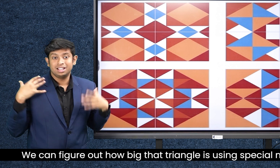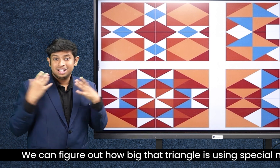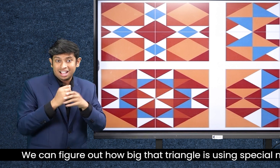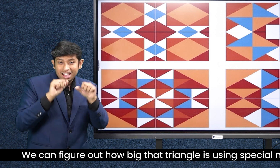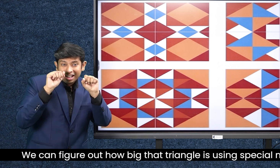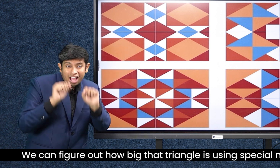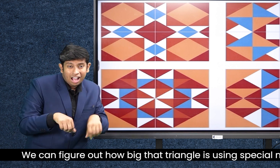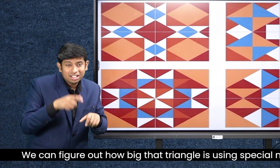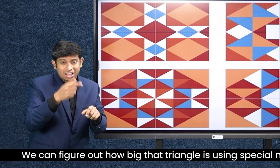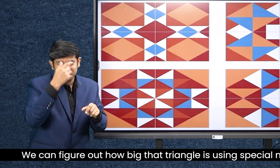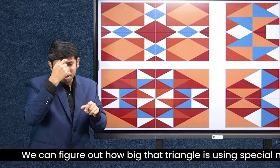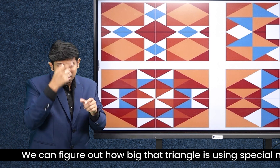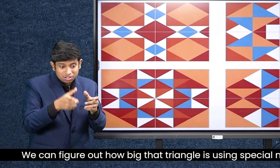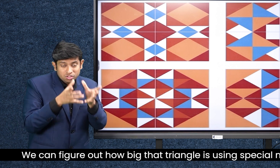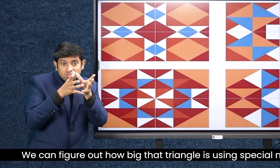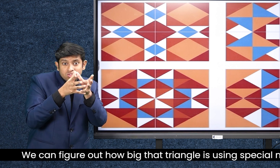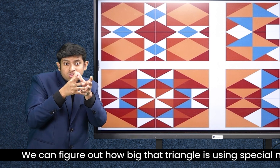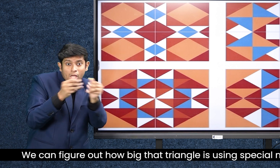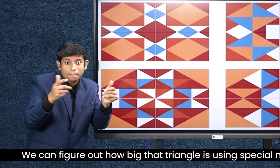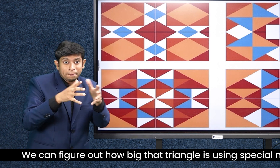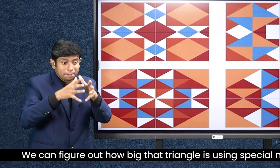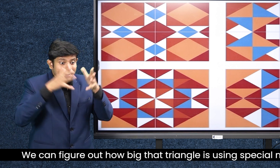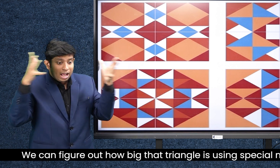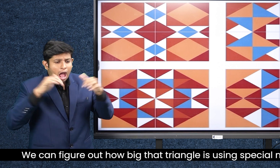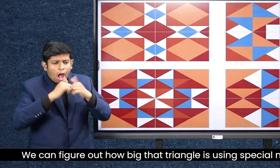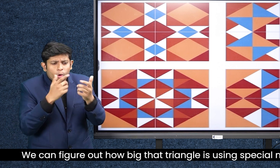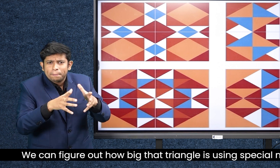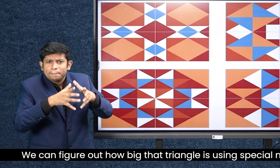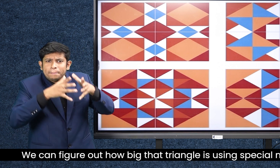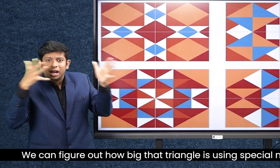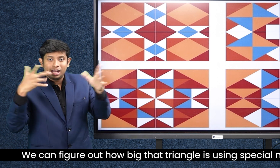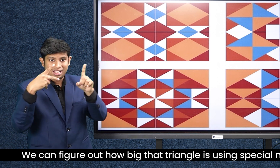We can figure out how big the triangle is using special math formulas.